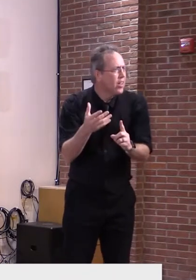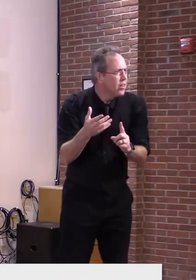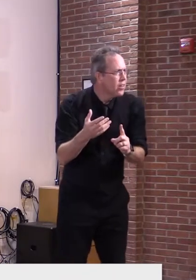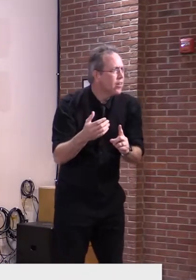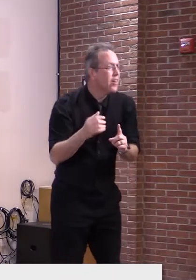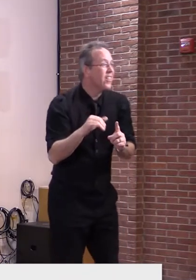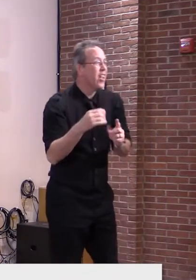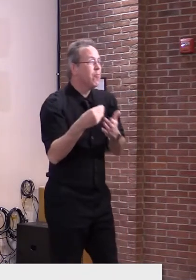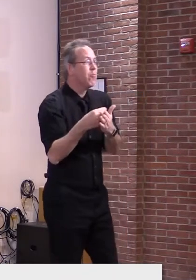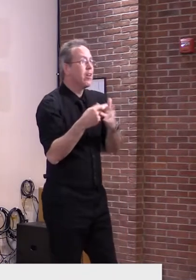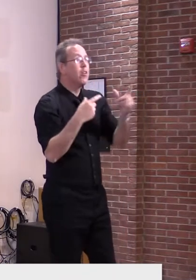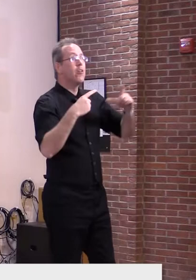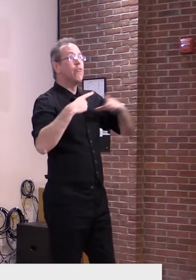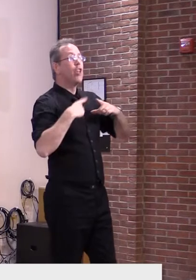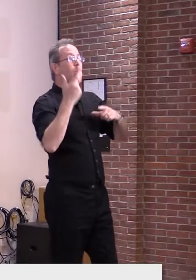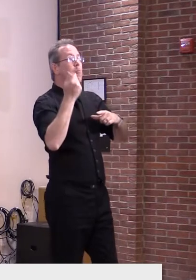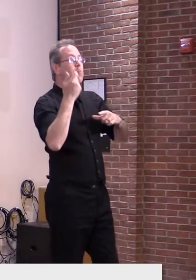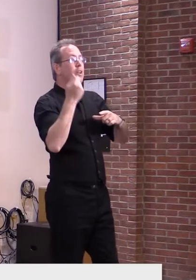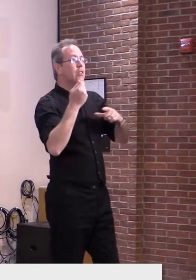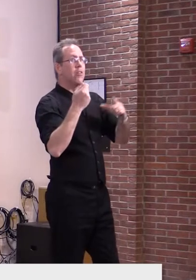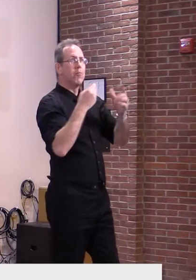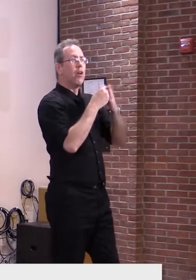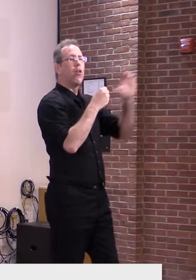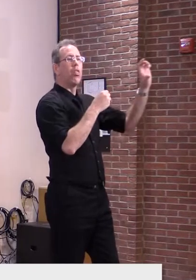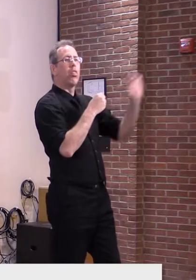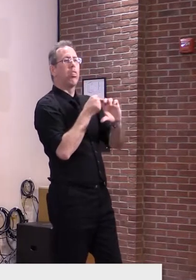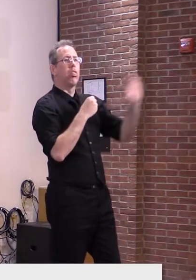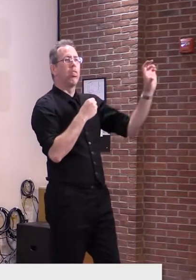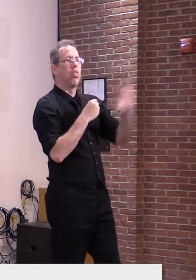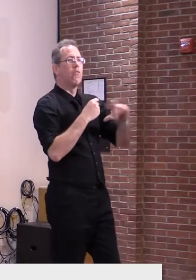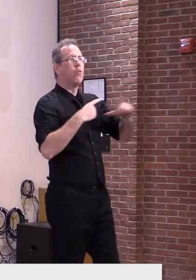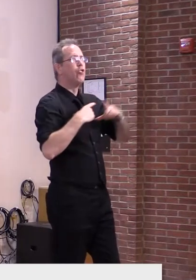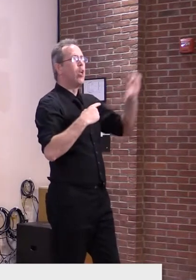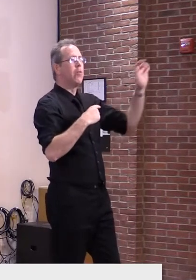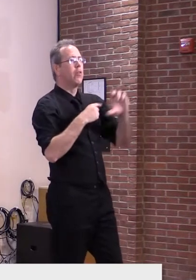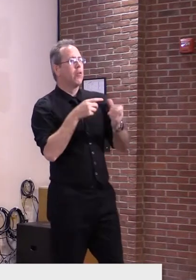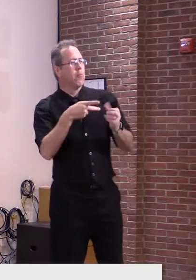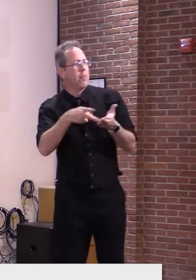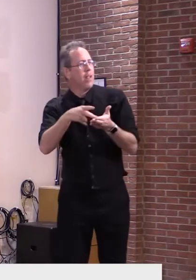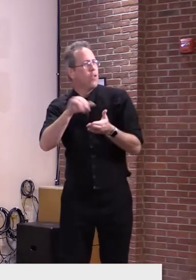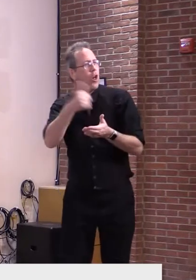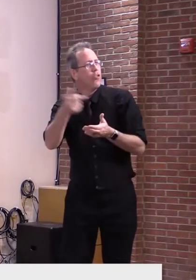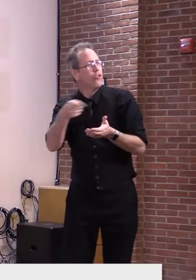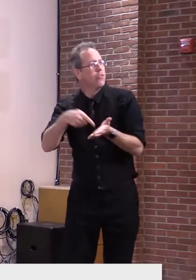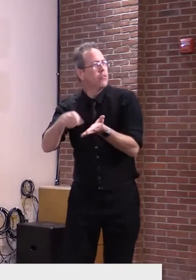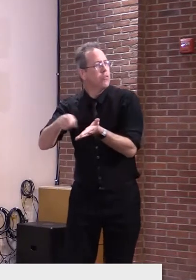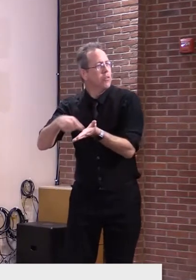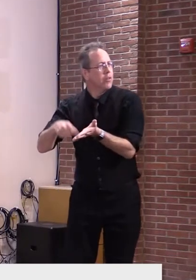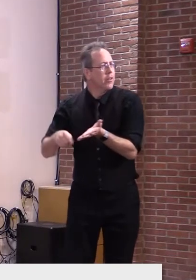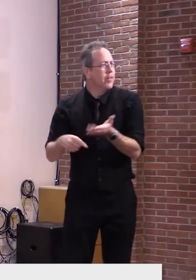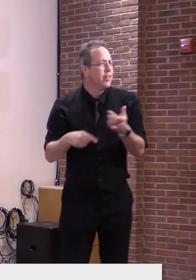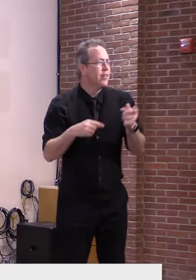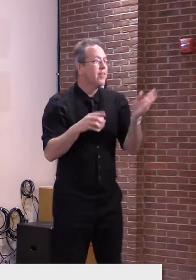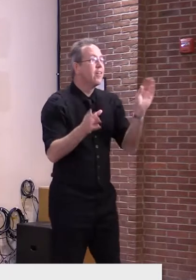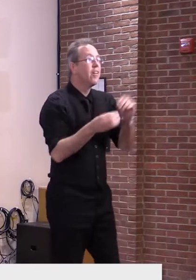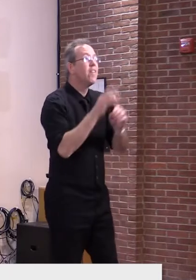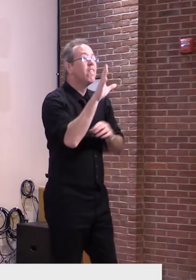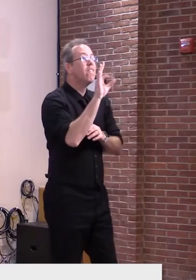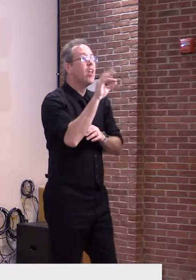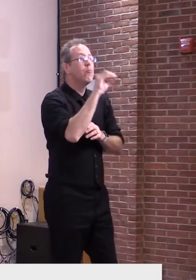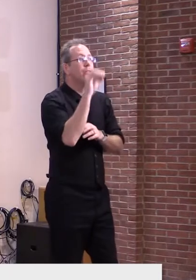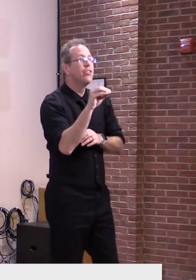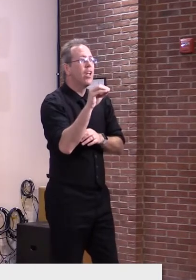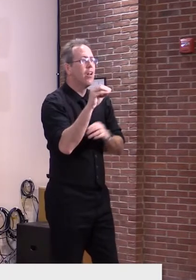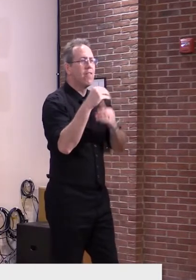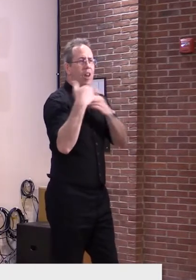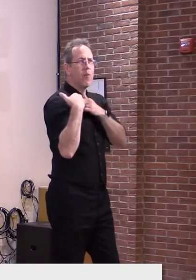pension obligation comes from. Our funded ratio, and this is critical, is 59%. In other words, as